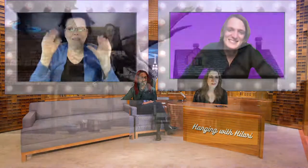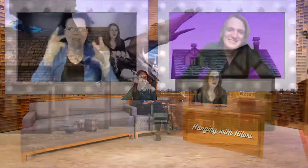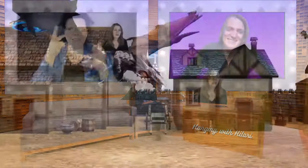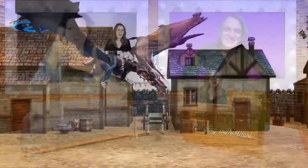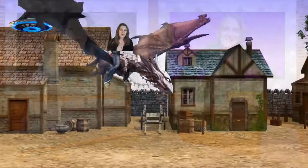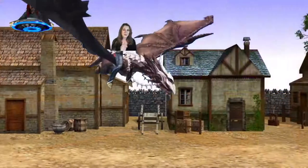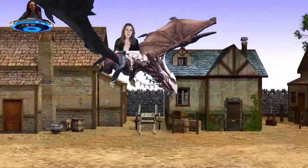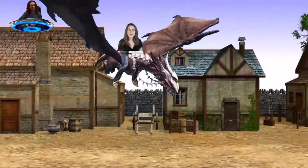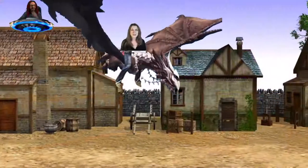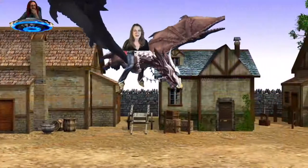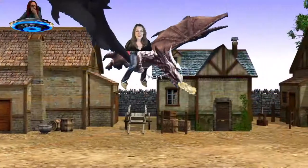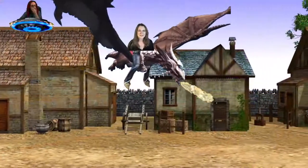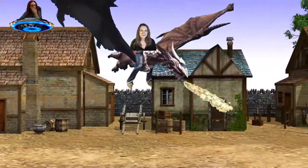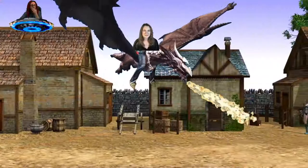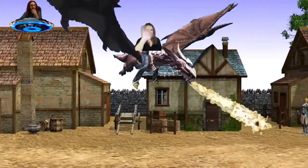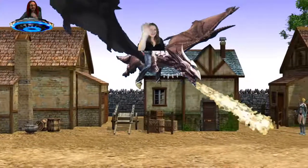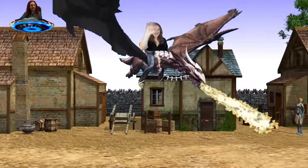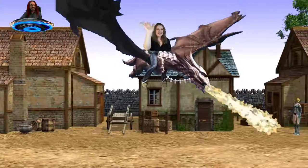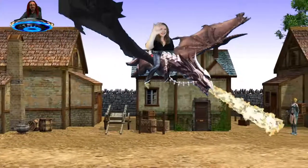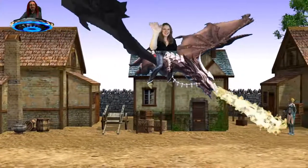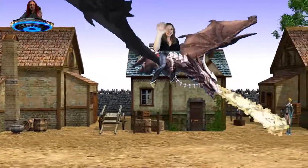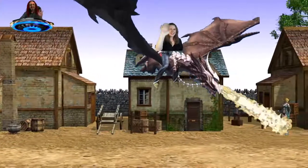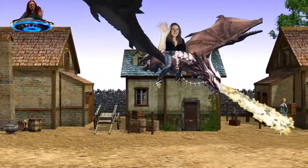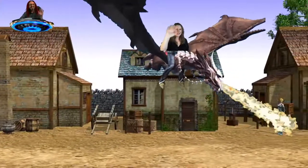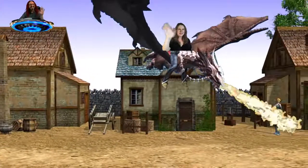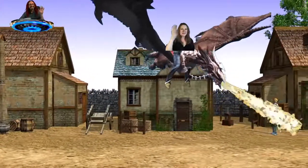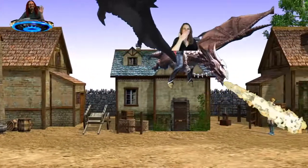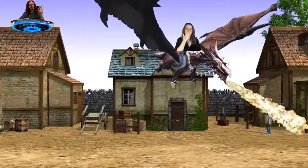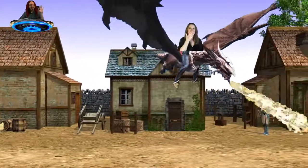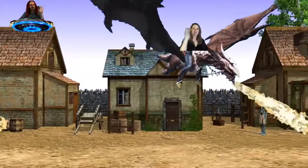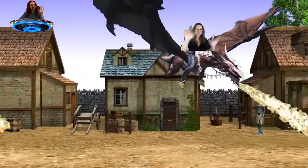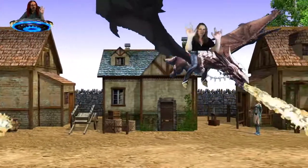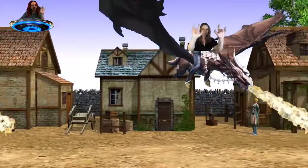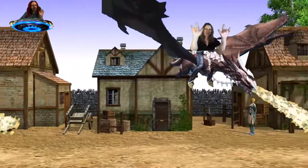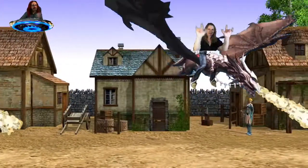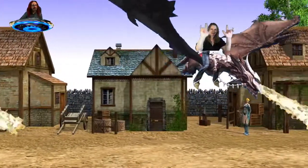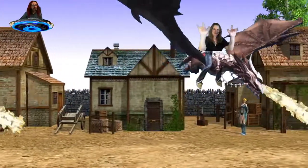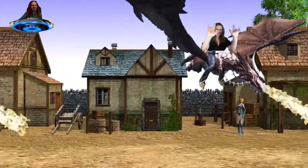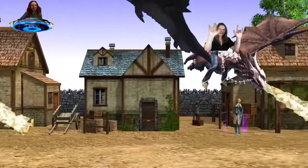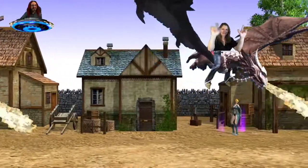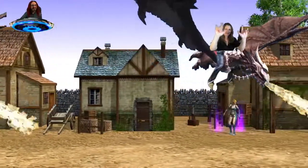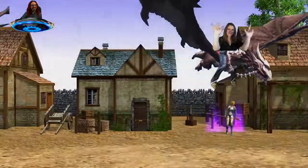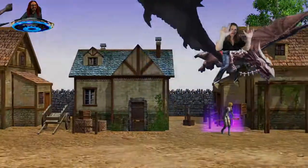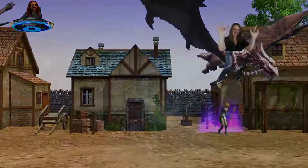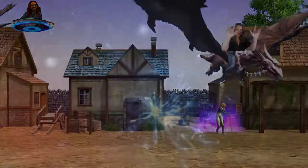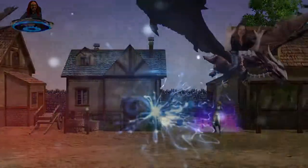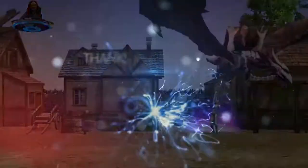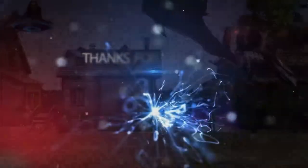week. So follow and subscribe. Thank you. Bye-bye, everyone.